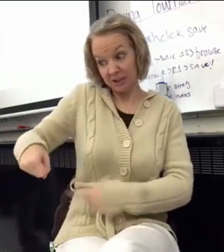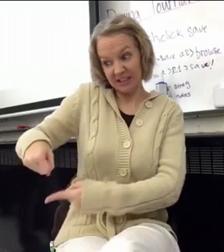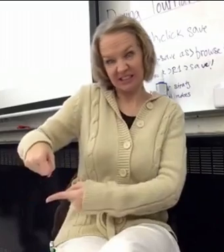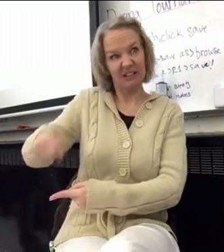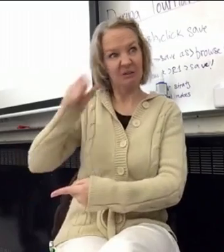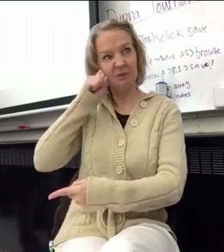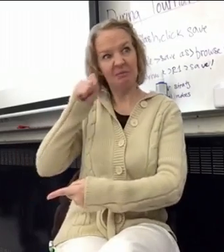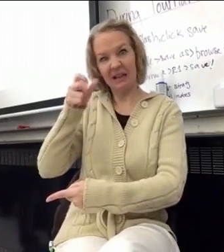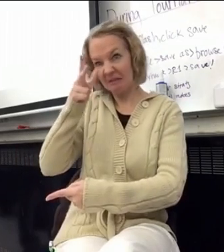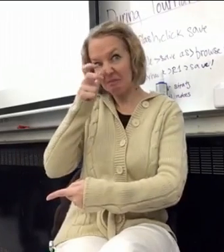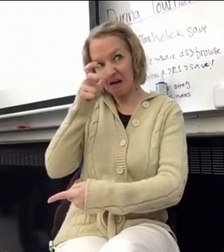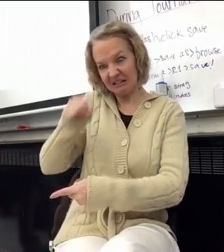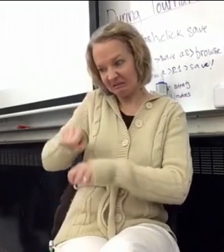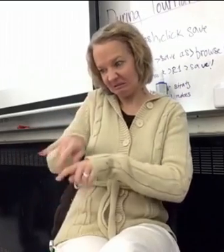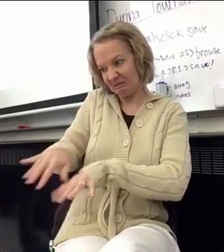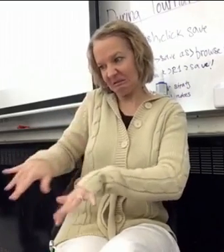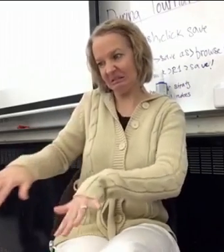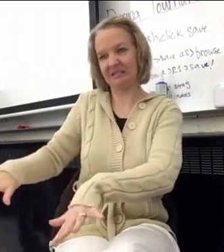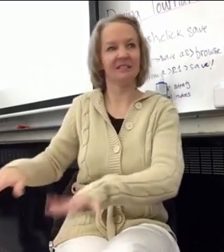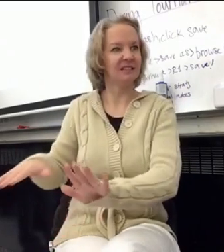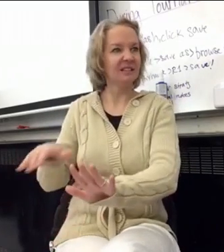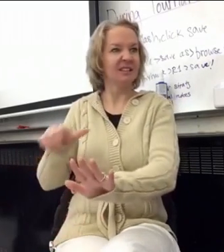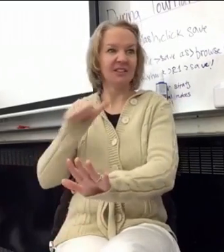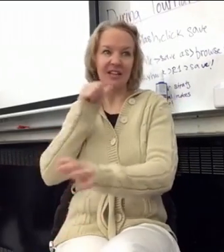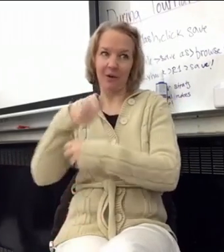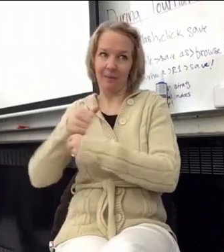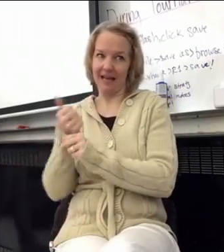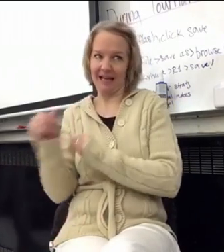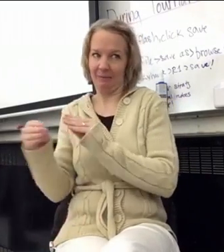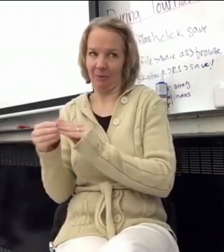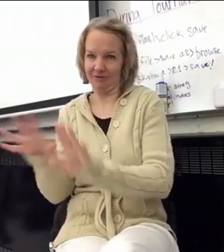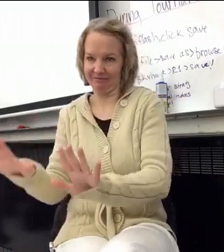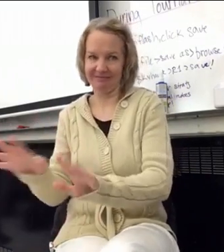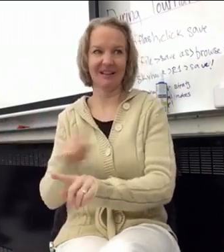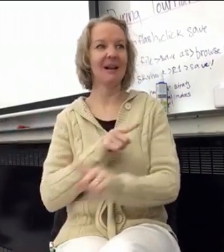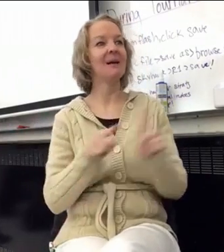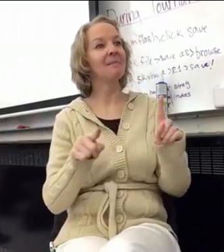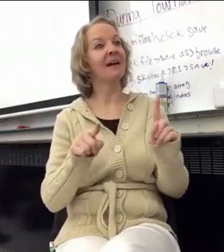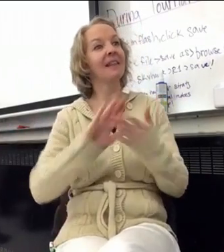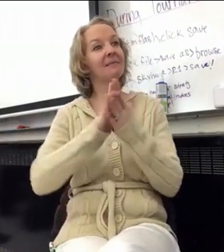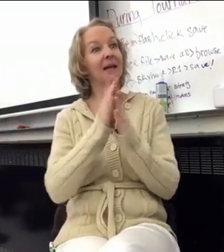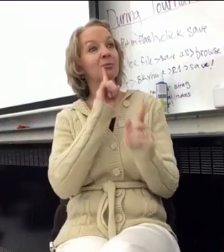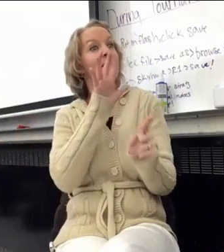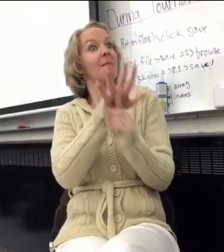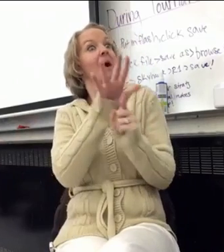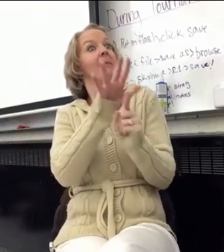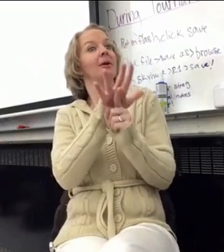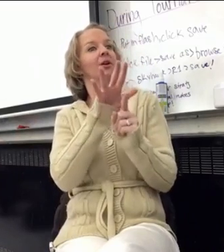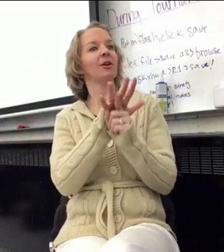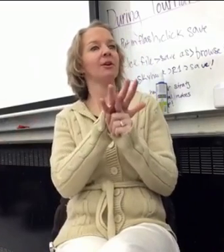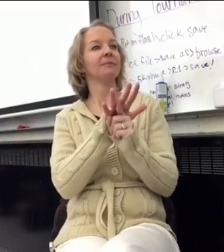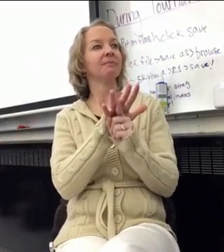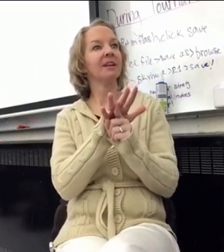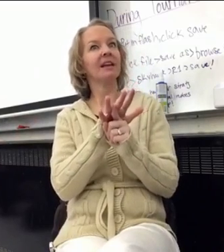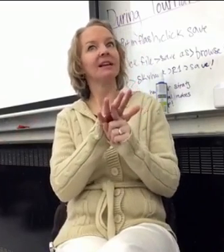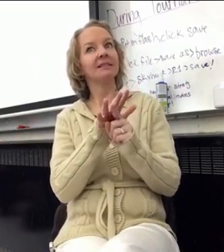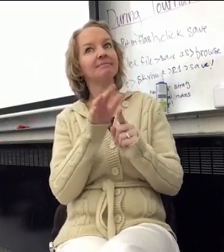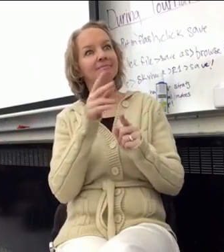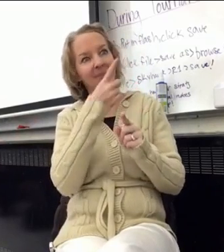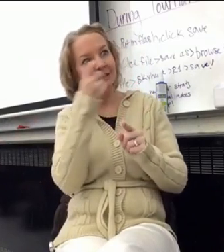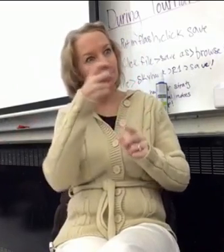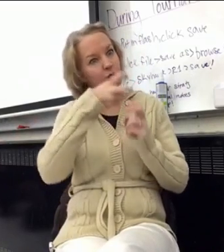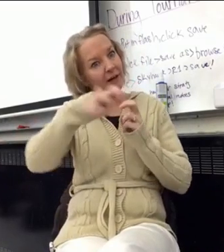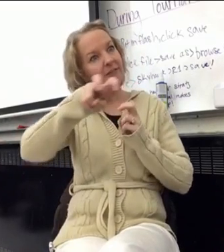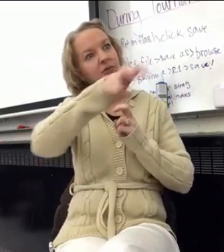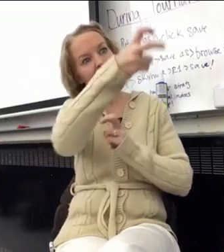be infested with bugs. So we don't have carpetbags anymore. But carpetbags became really famous as like moving place to place. So